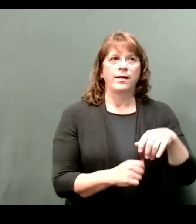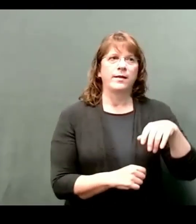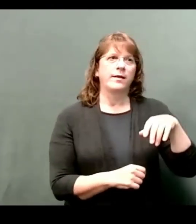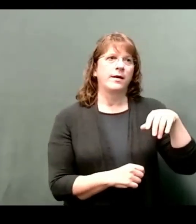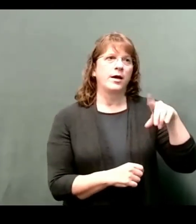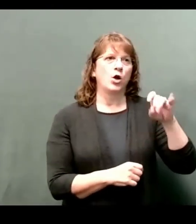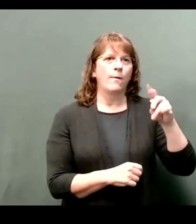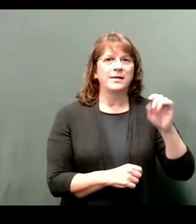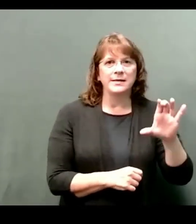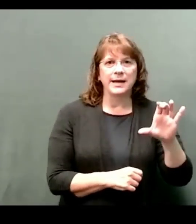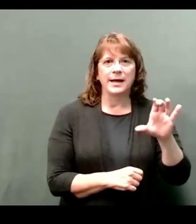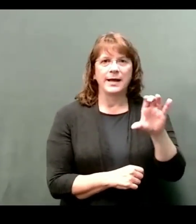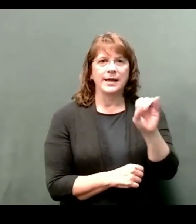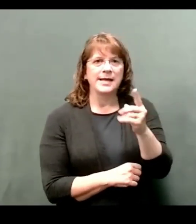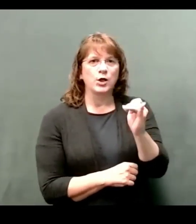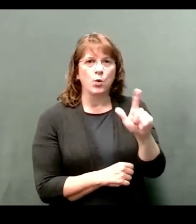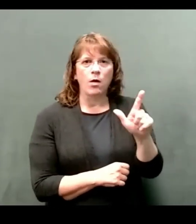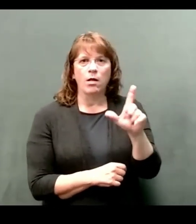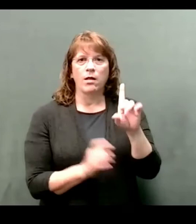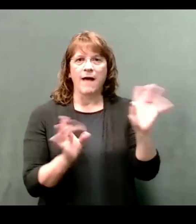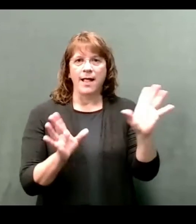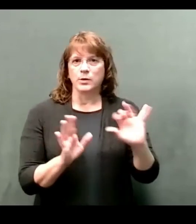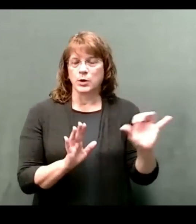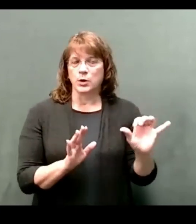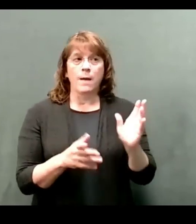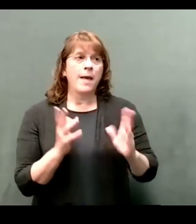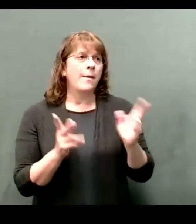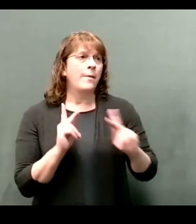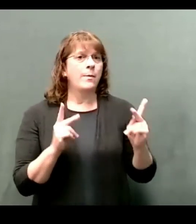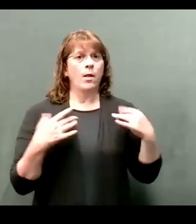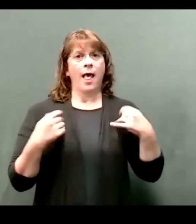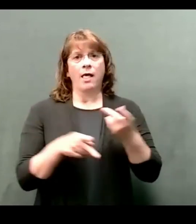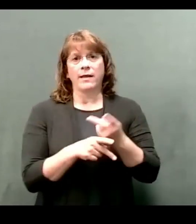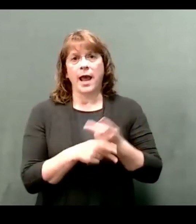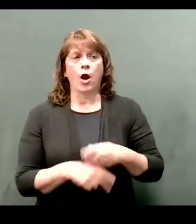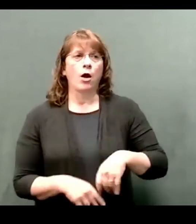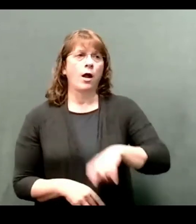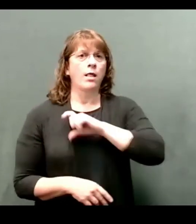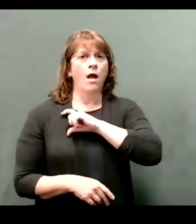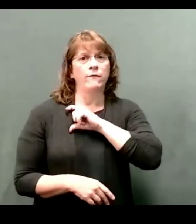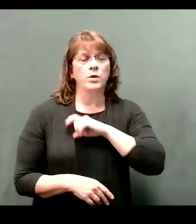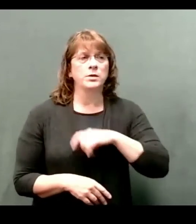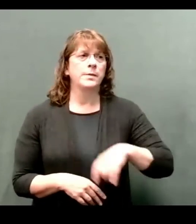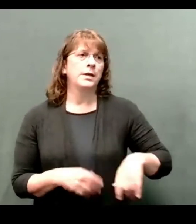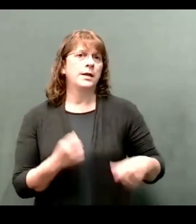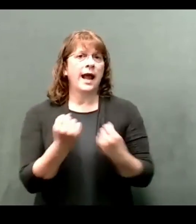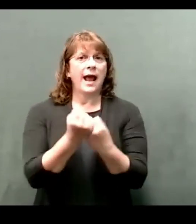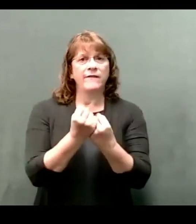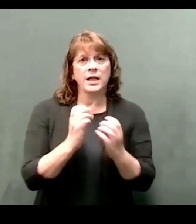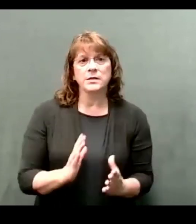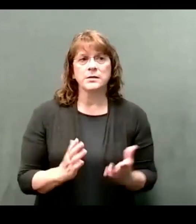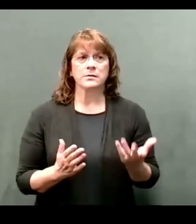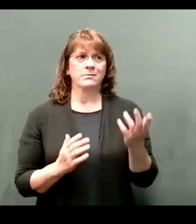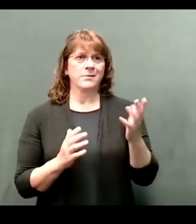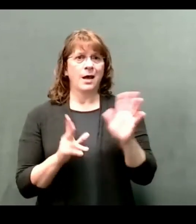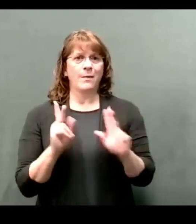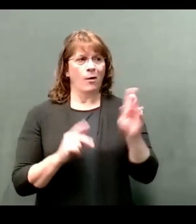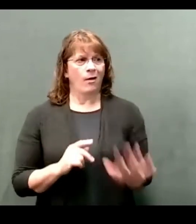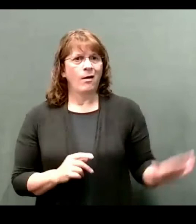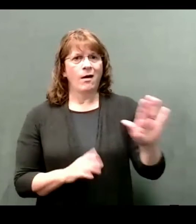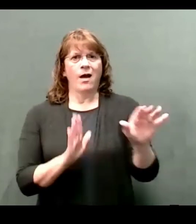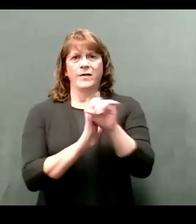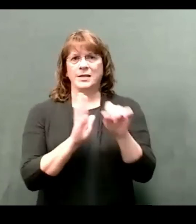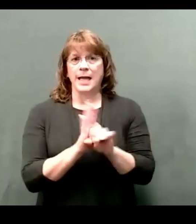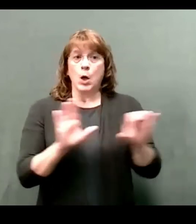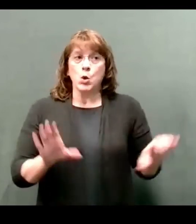domestic and sexual violence either, right? We're thinking about folks in the healthcare field. We're thinking about law enforcement. We're thinking about advocates, folks all over the